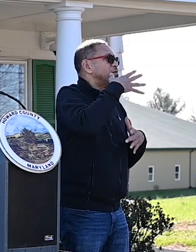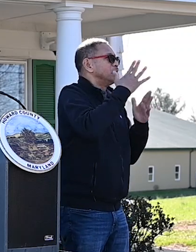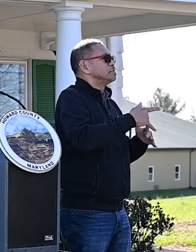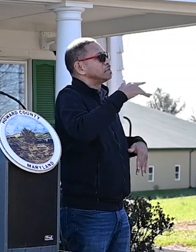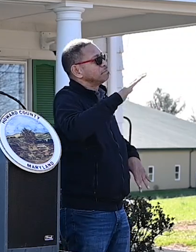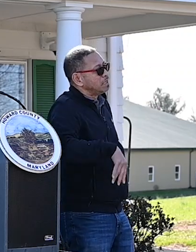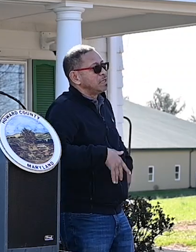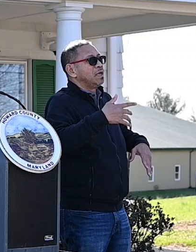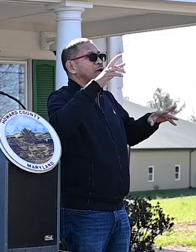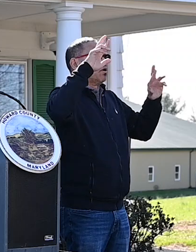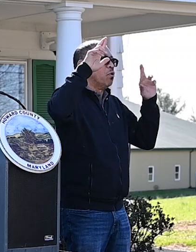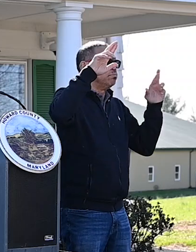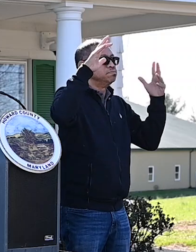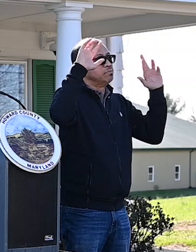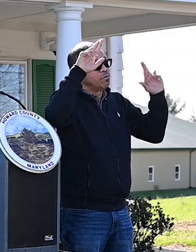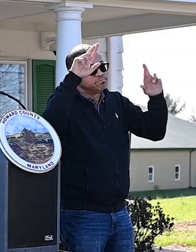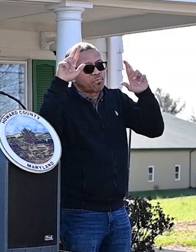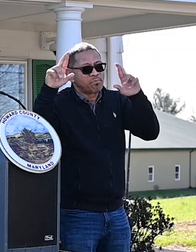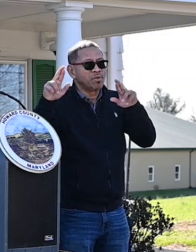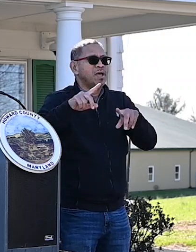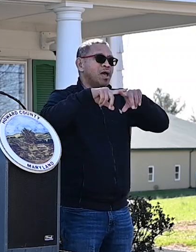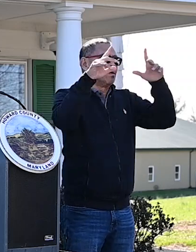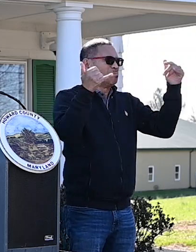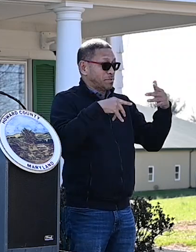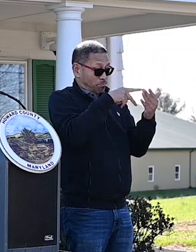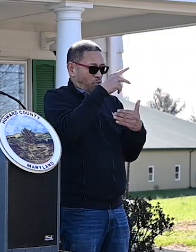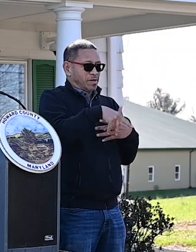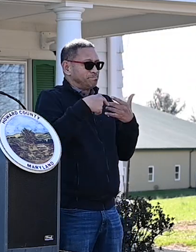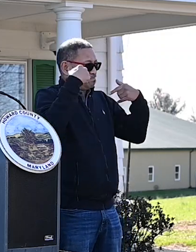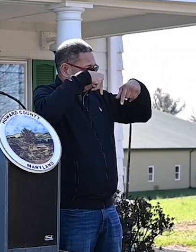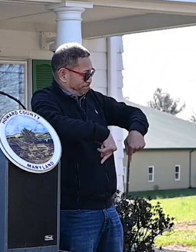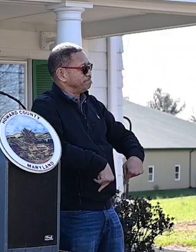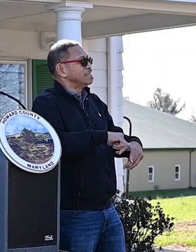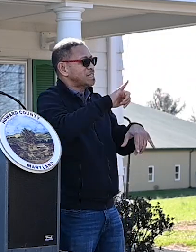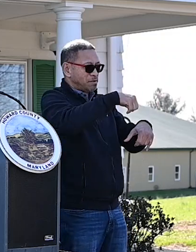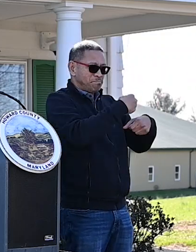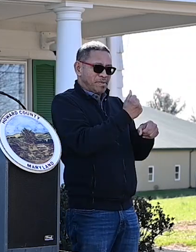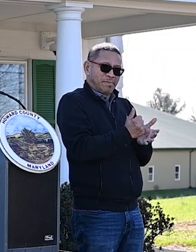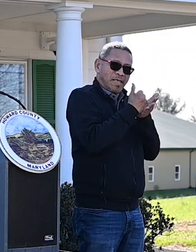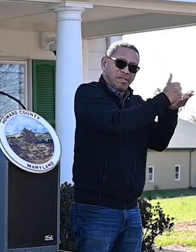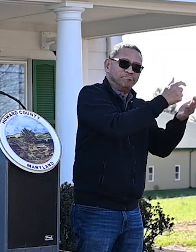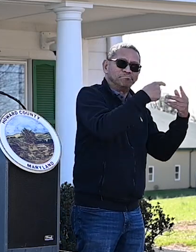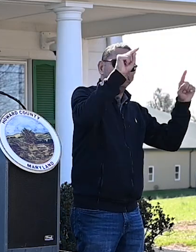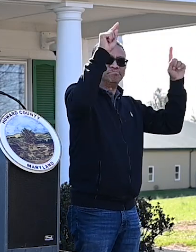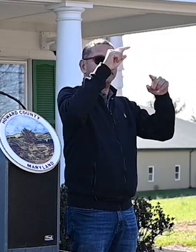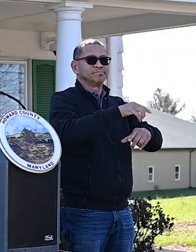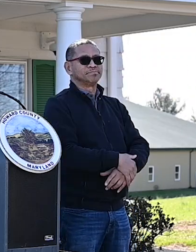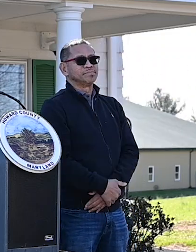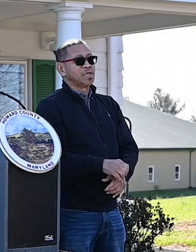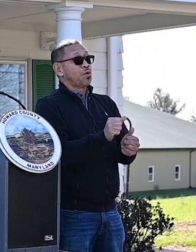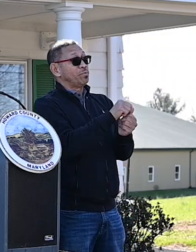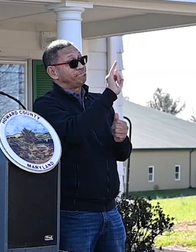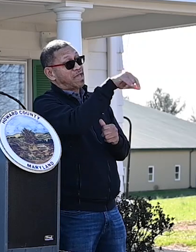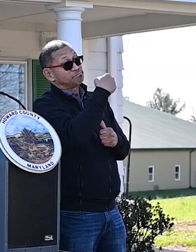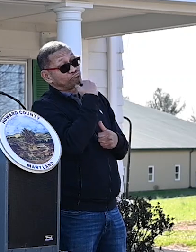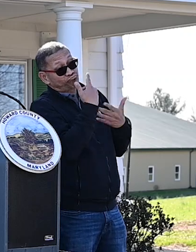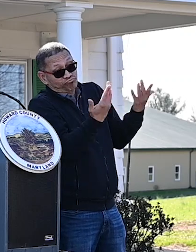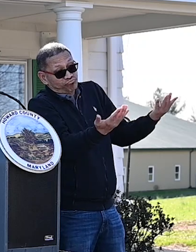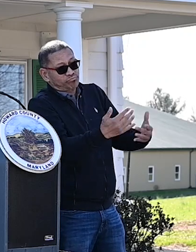back, hope springs eternal. And it's programs and places like this that make that possible for us. So with that said,